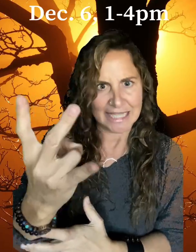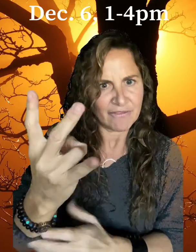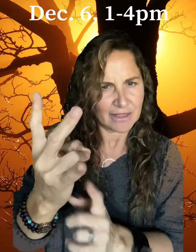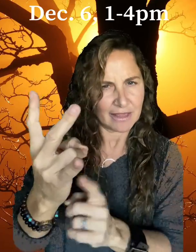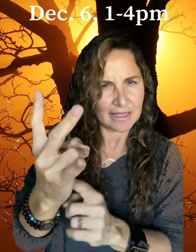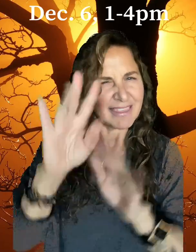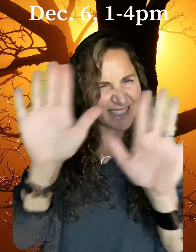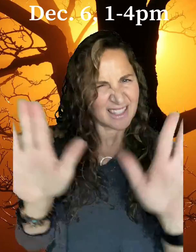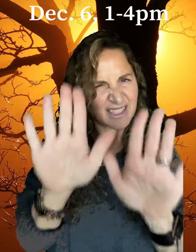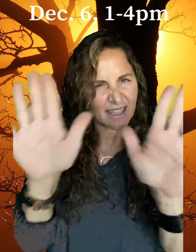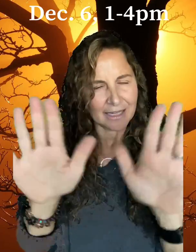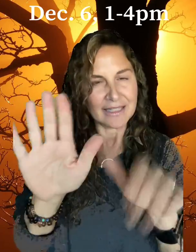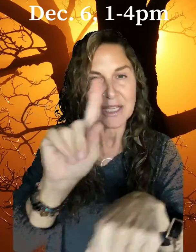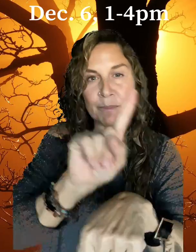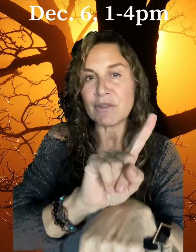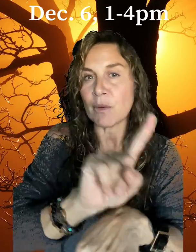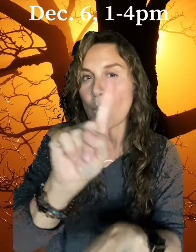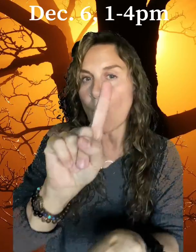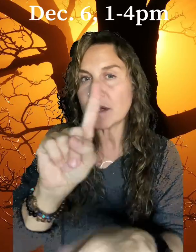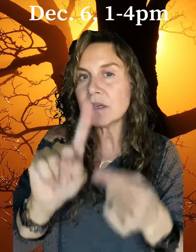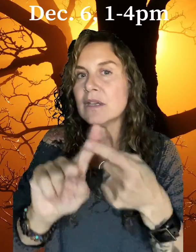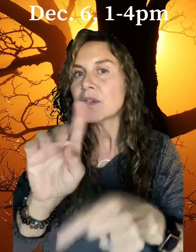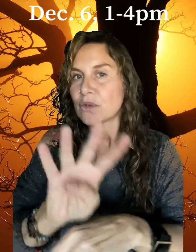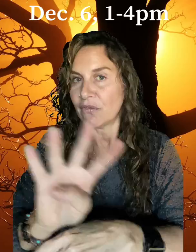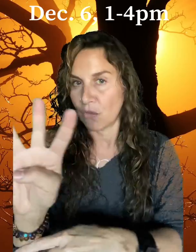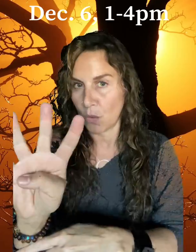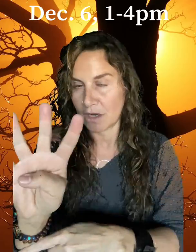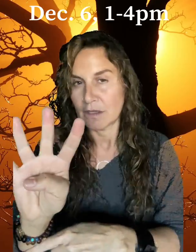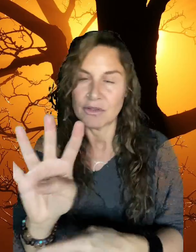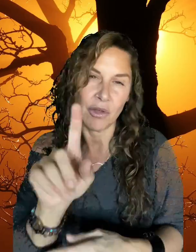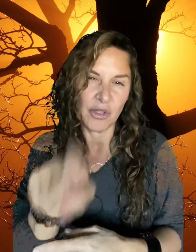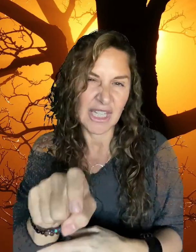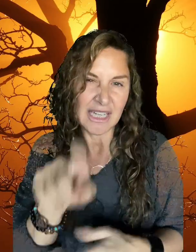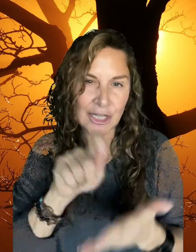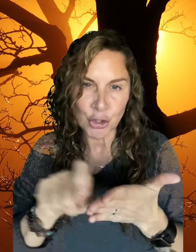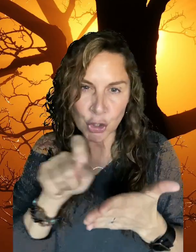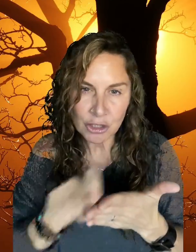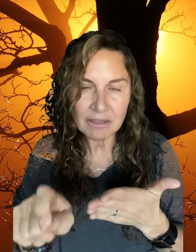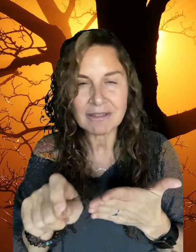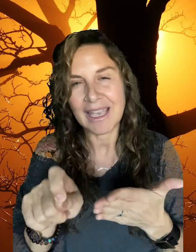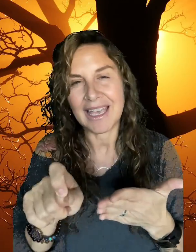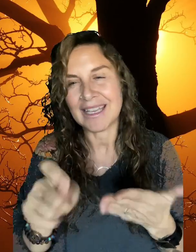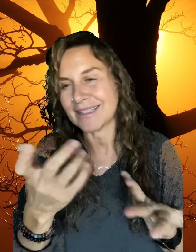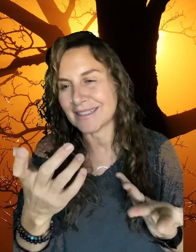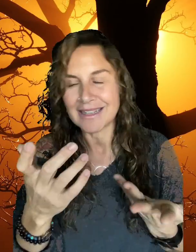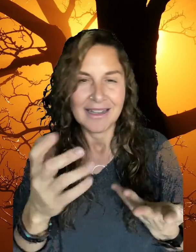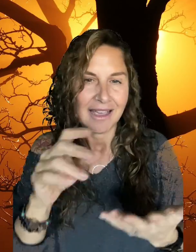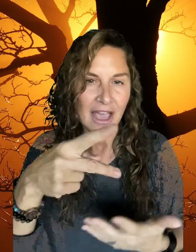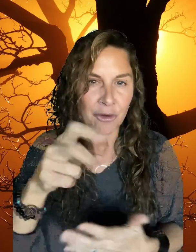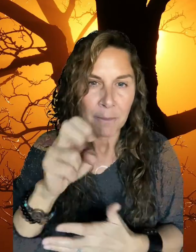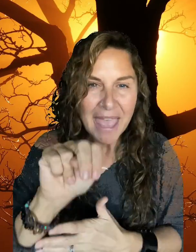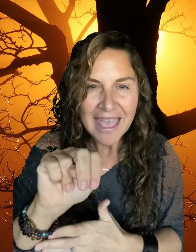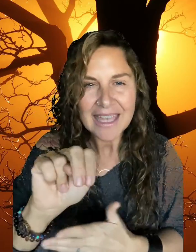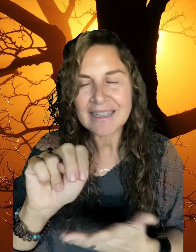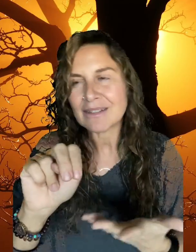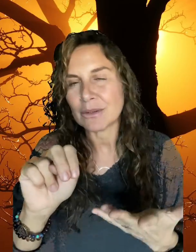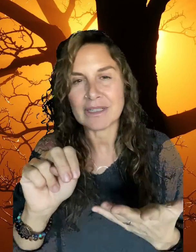7th, I think that's the Sunday. It's going to be from 1 to 4. So you'll need a journal and either a pen or